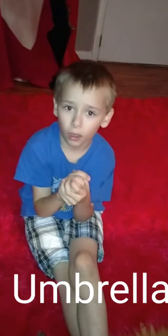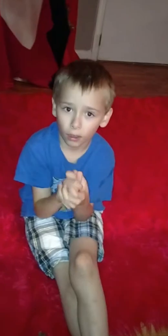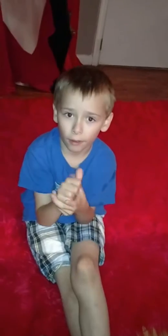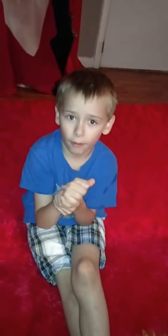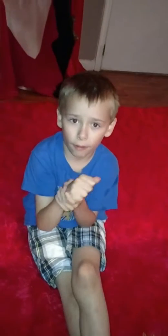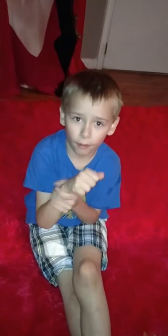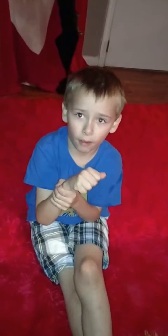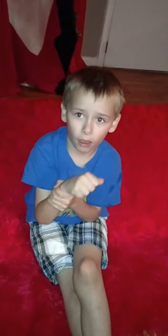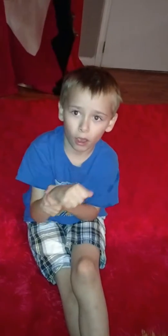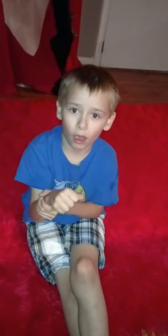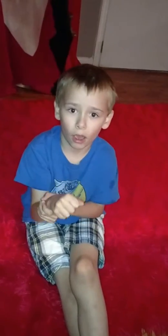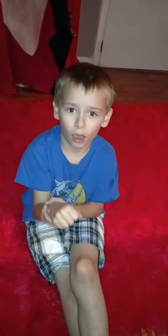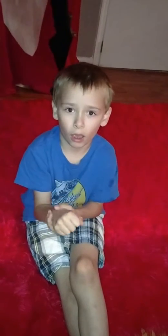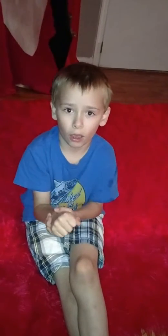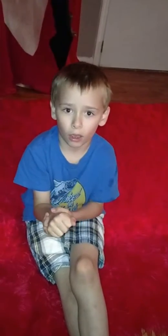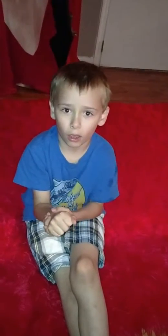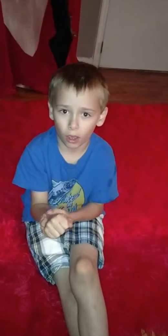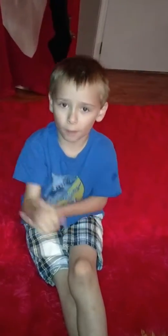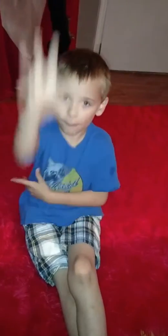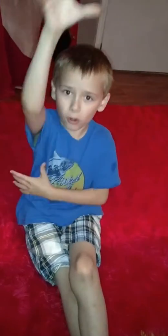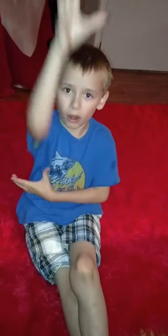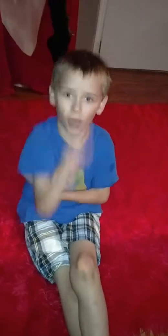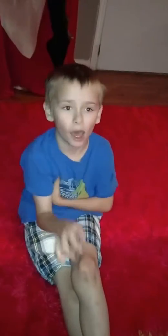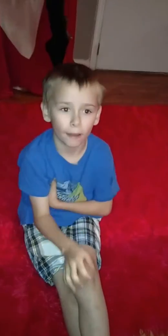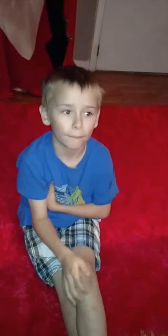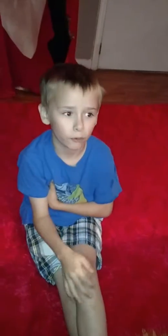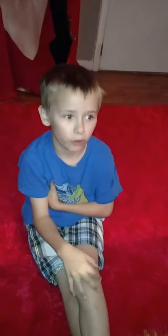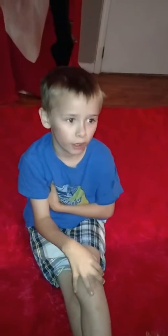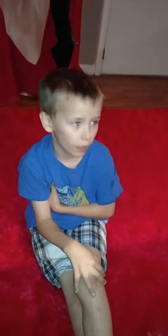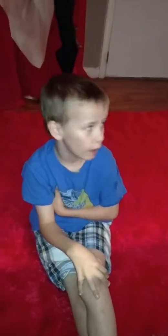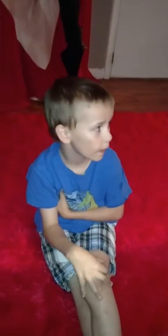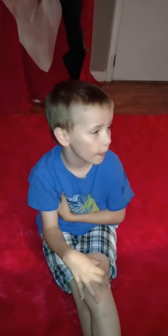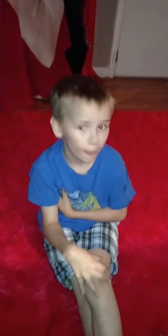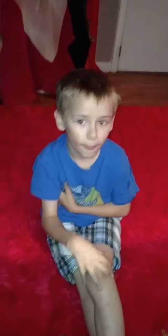sign sign umbrella, sign uncle,